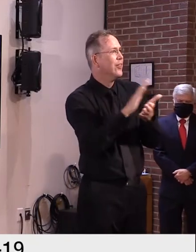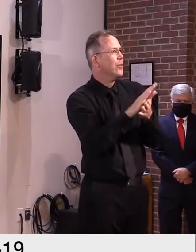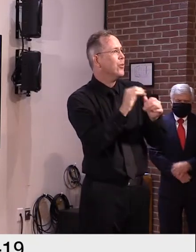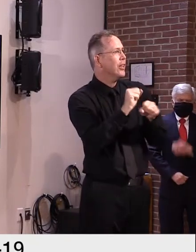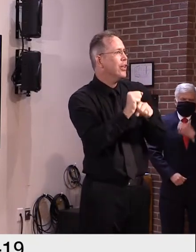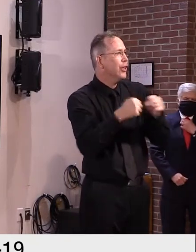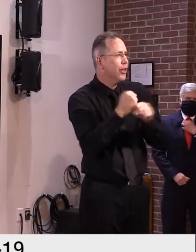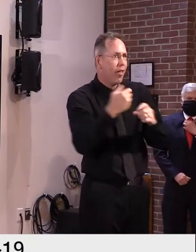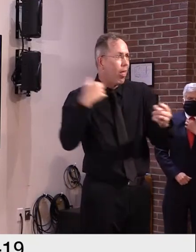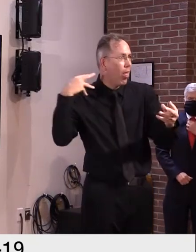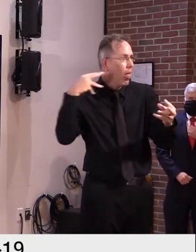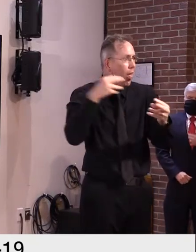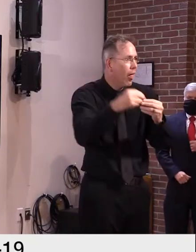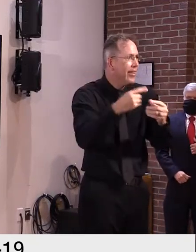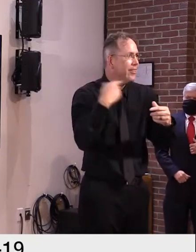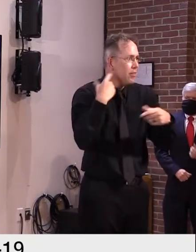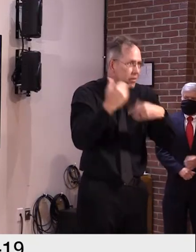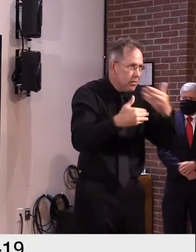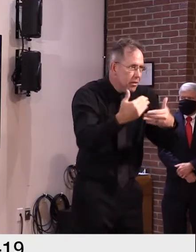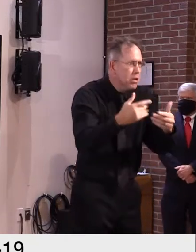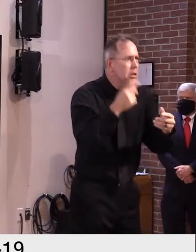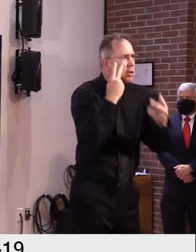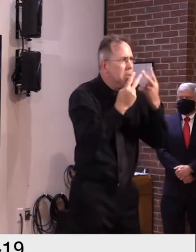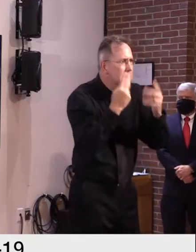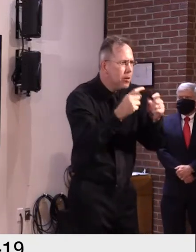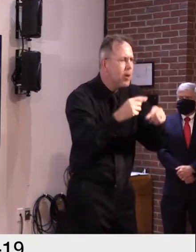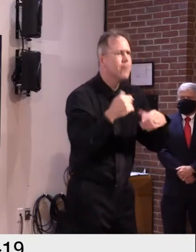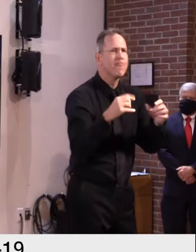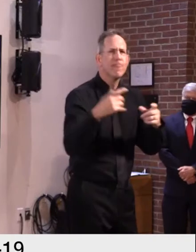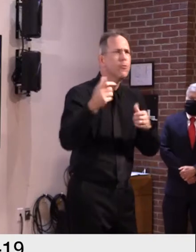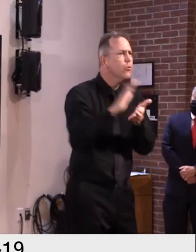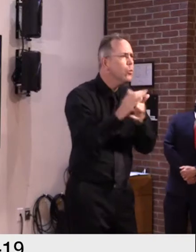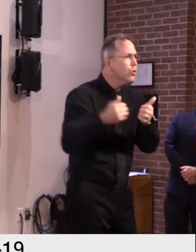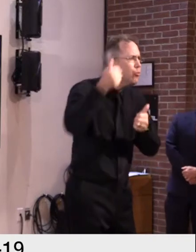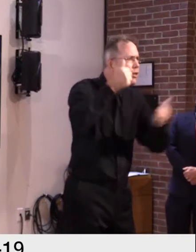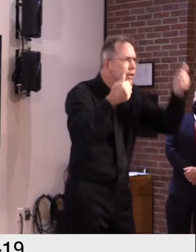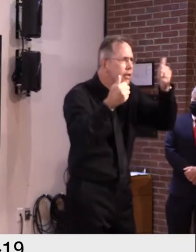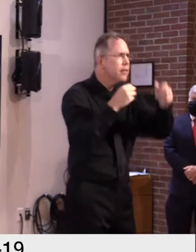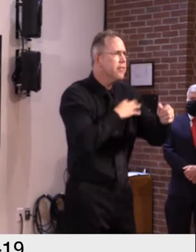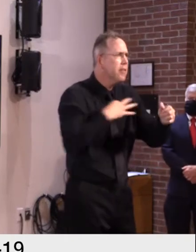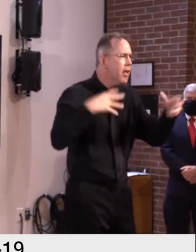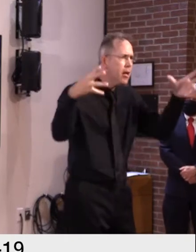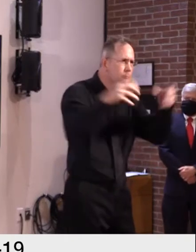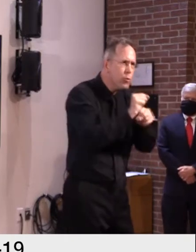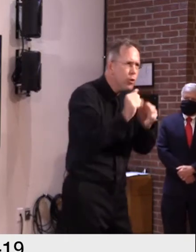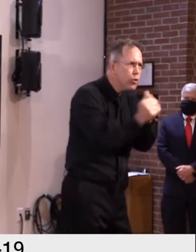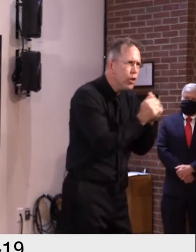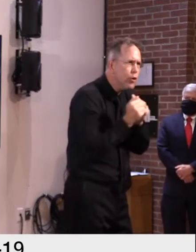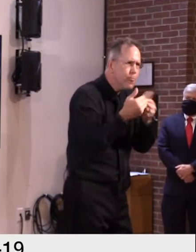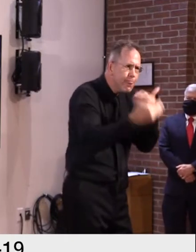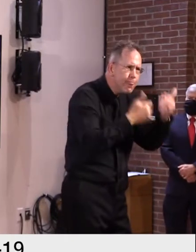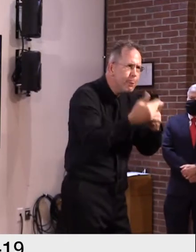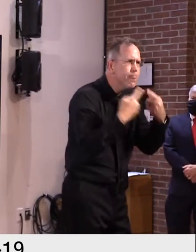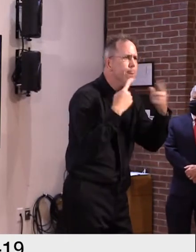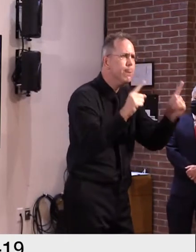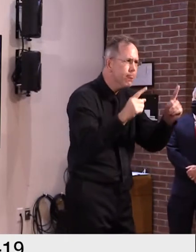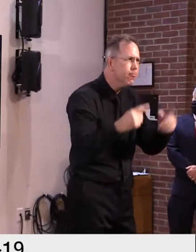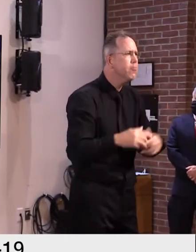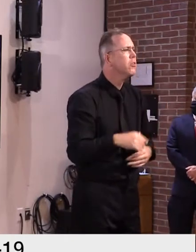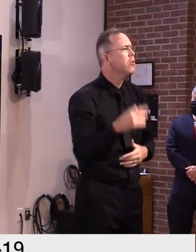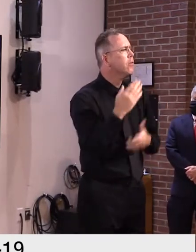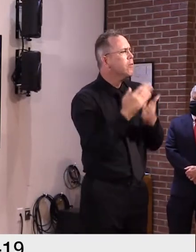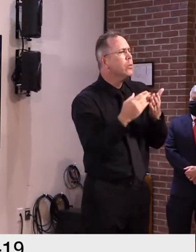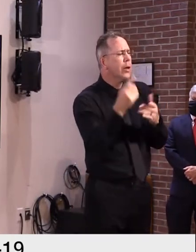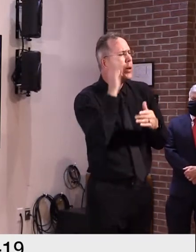together to get this right. As you may know, we've had a few cases of COVID linked to schools in the last month, and